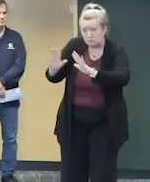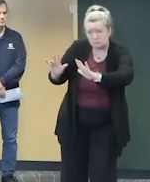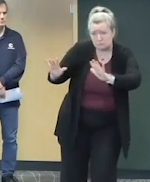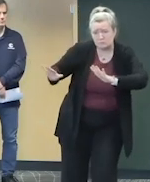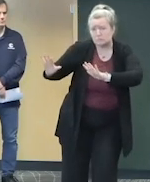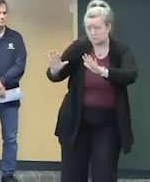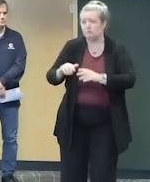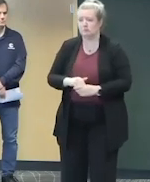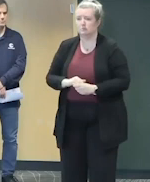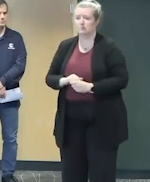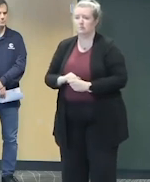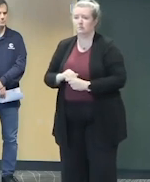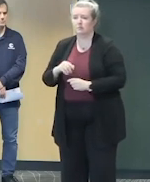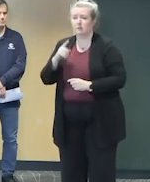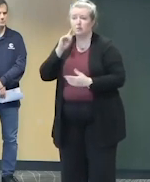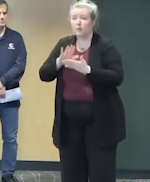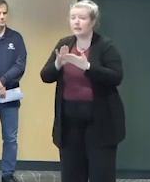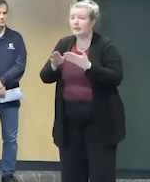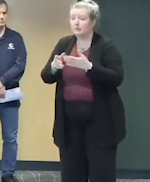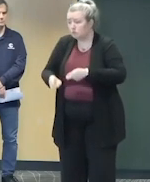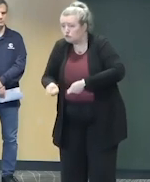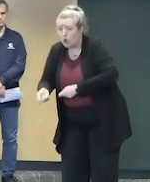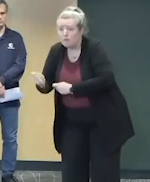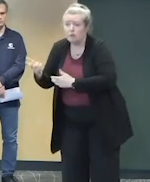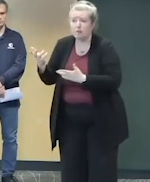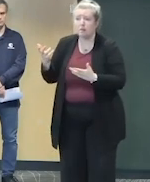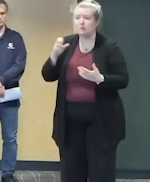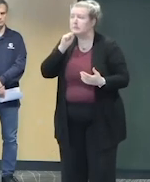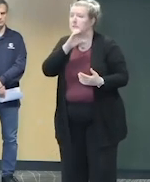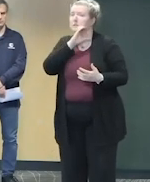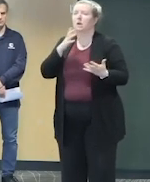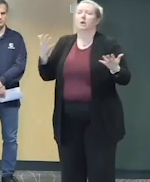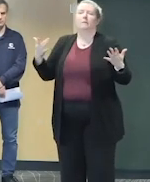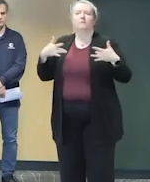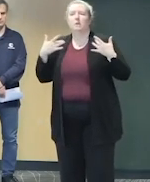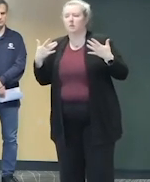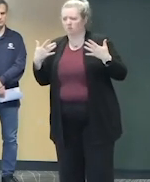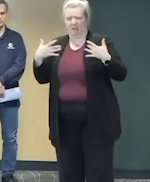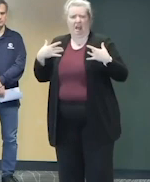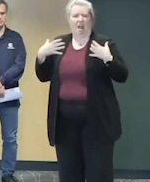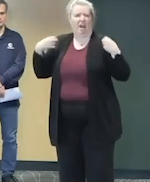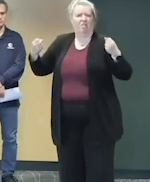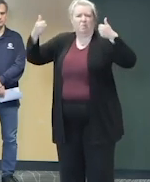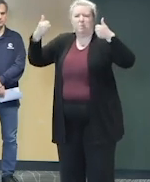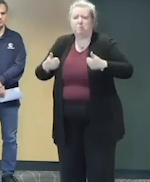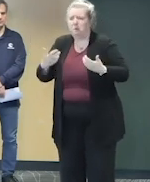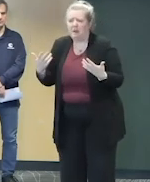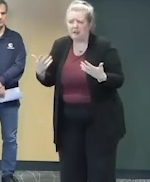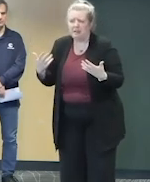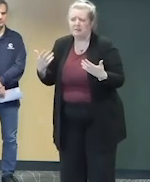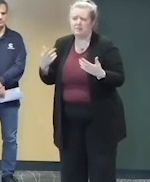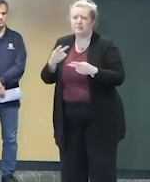citizens while they're clearing their sidewalks and driveways. As we've come to know our New Jersey residents, you know, look out for one another throughout this